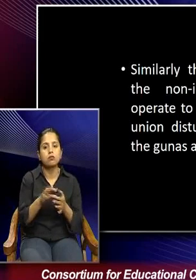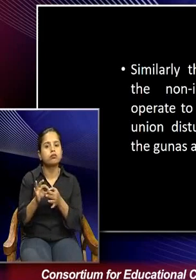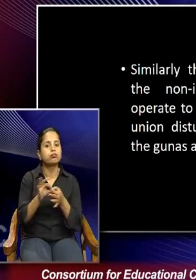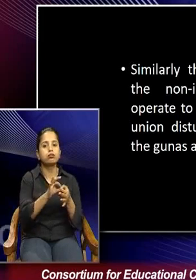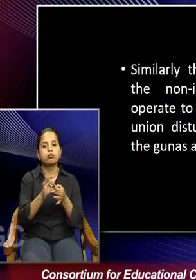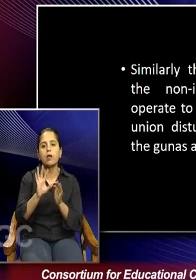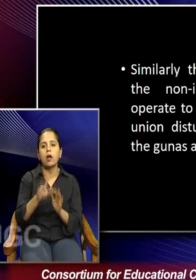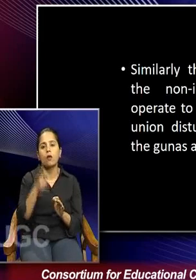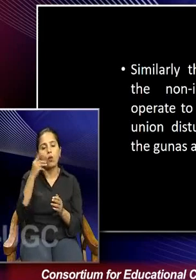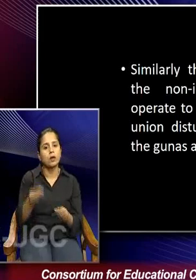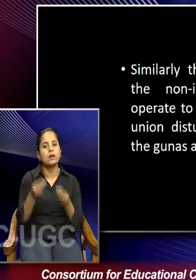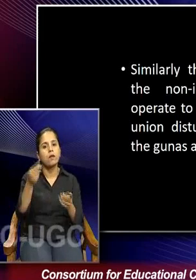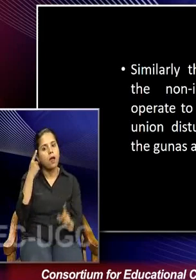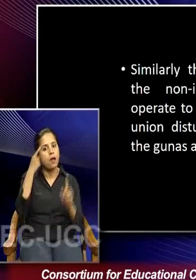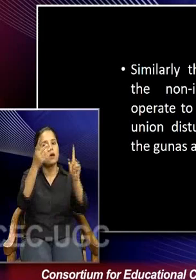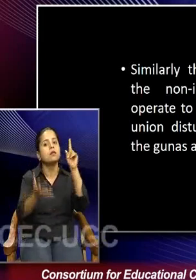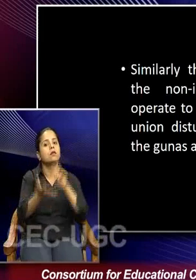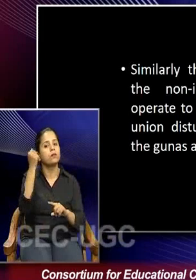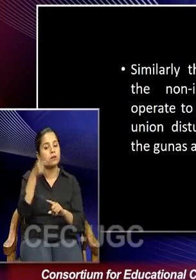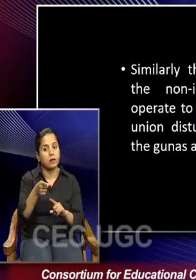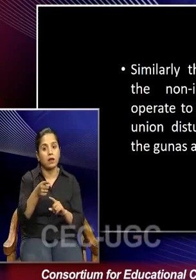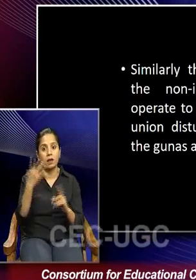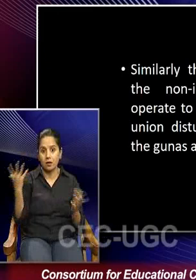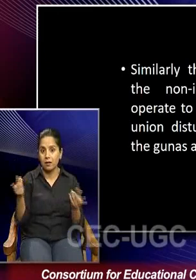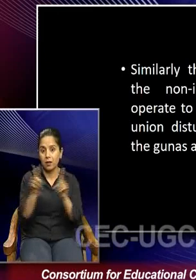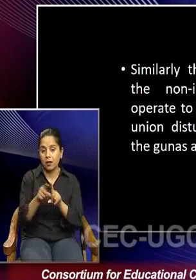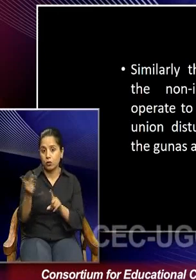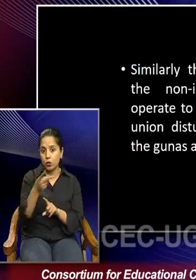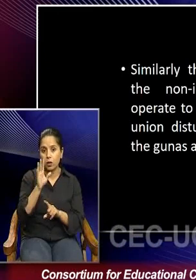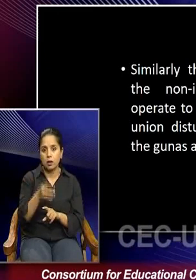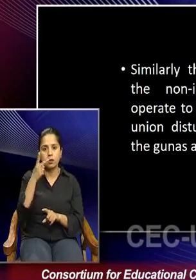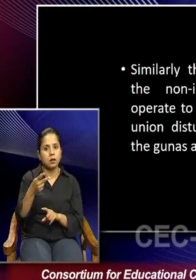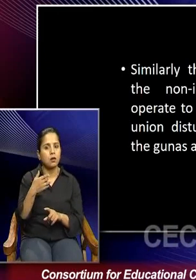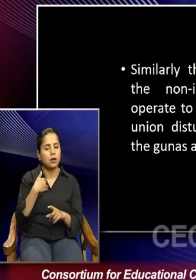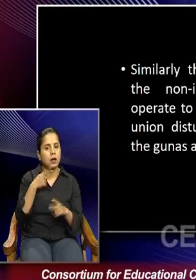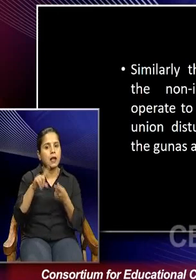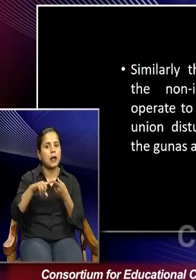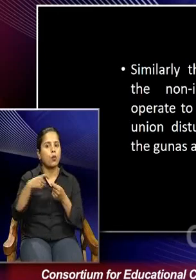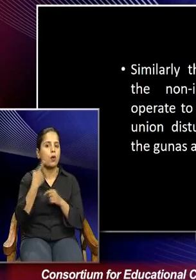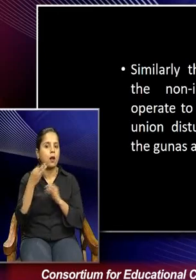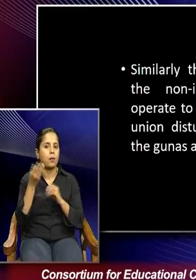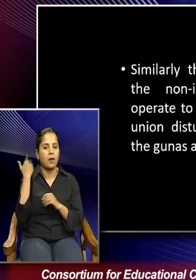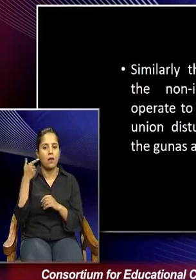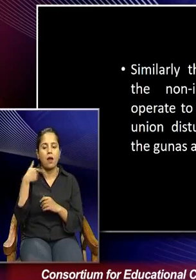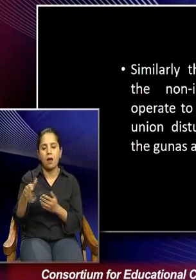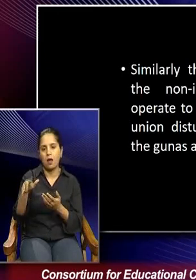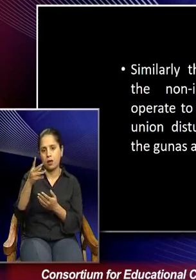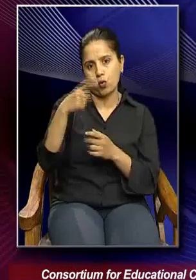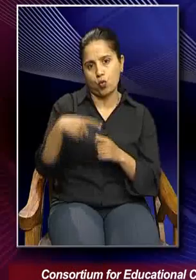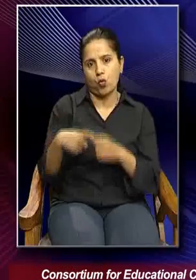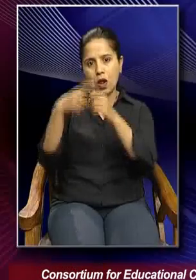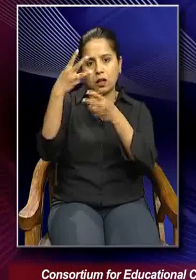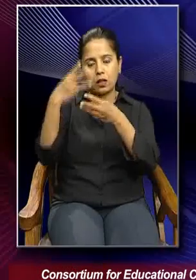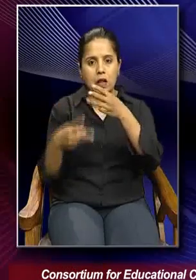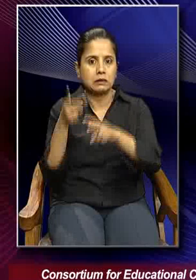cooperate to serve the end, and this union disturbs the equilibrium of the gunas and